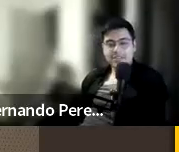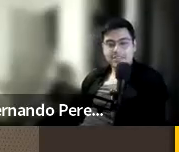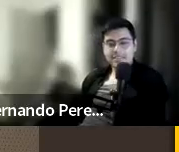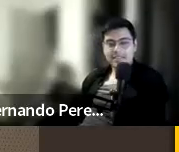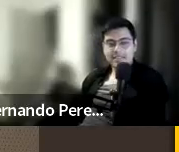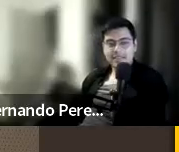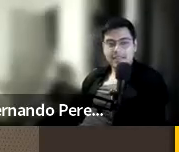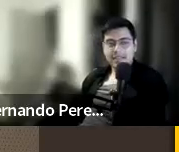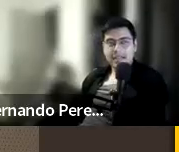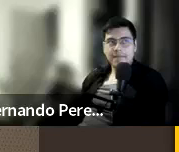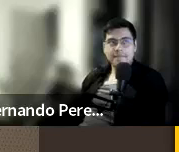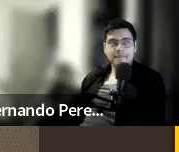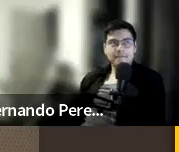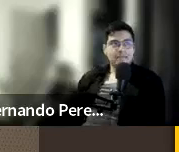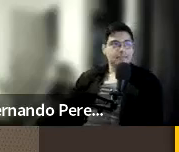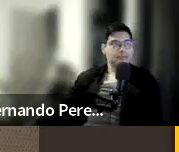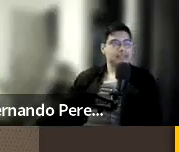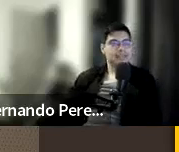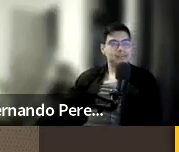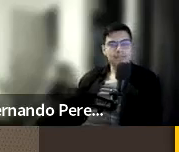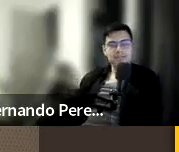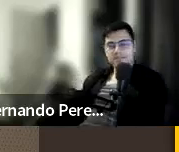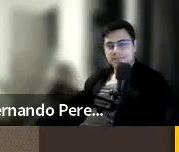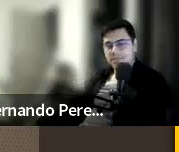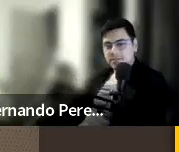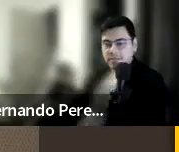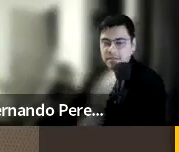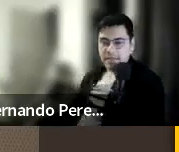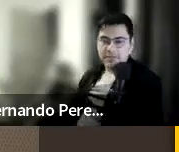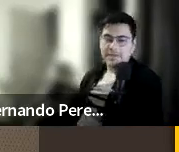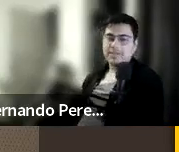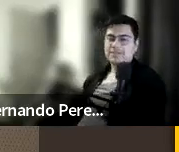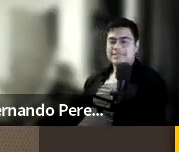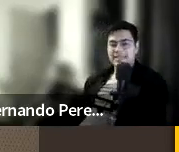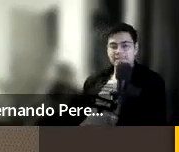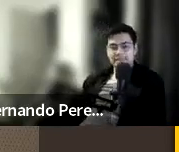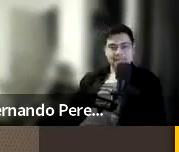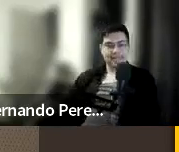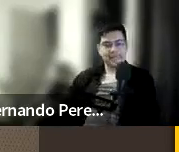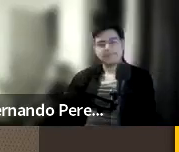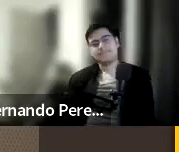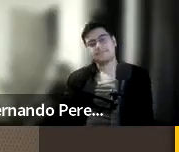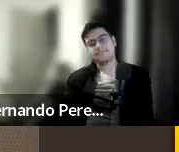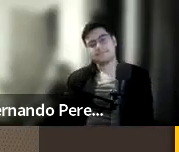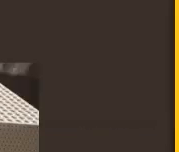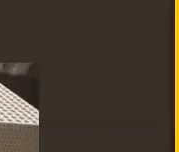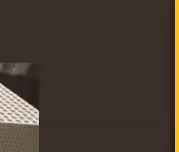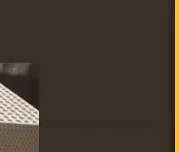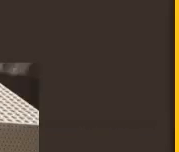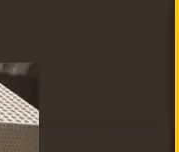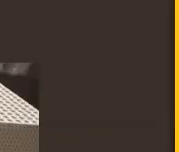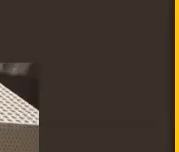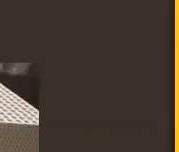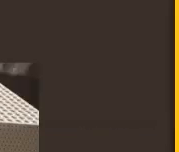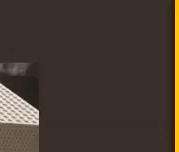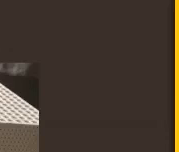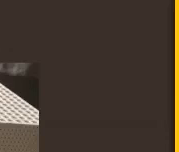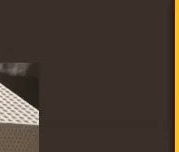Just búscale dueño a los objetos Okay. que están en pantalla. Ya Okay. sabemos que el cuaderno es